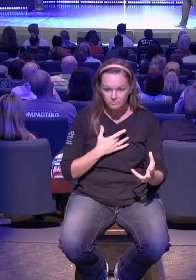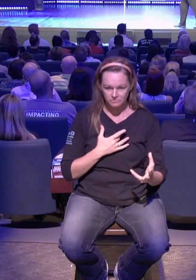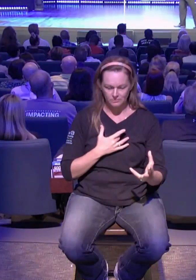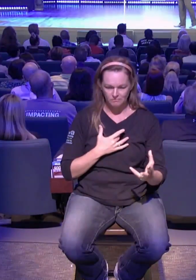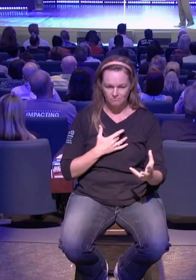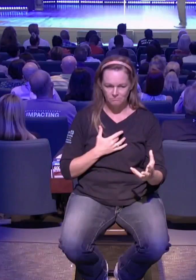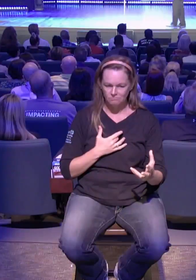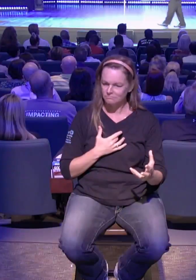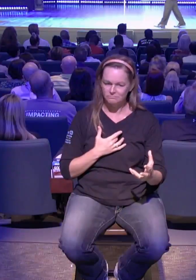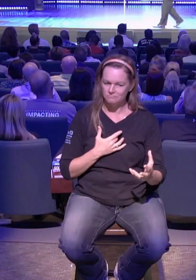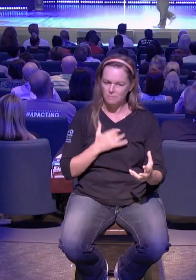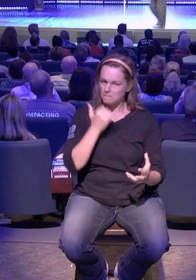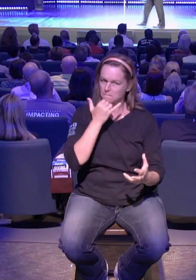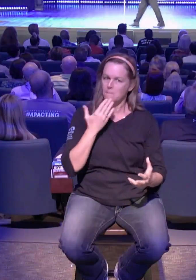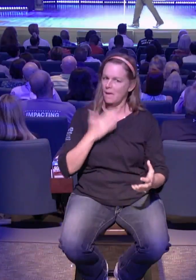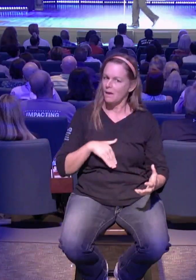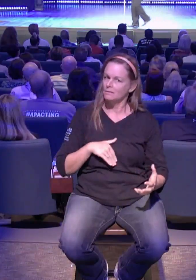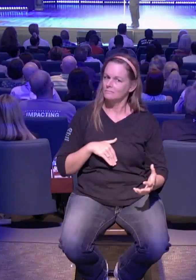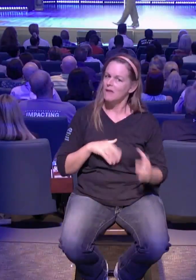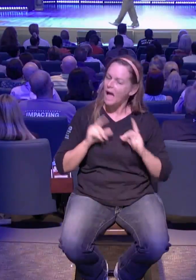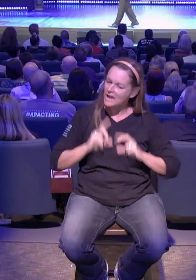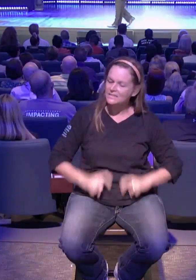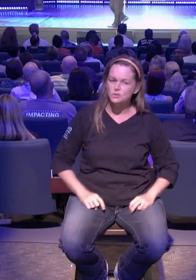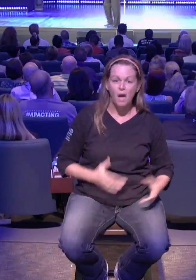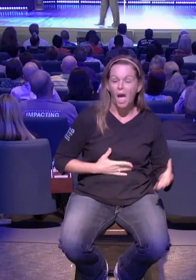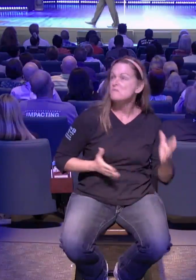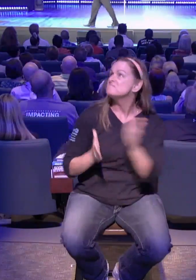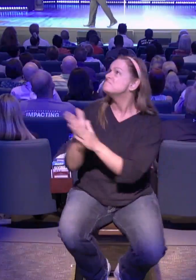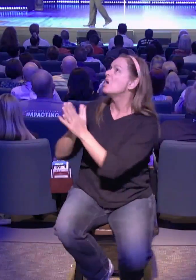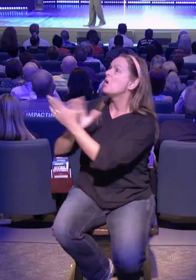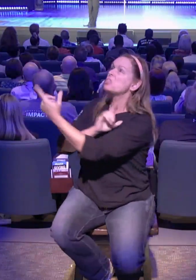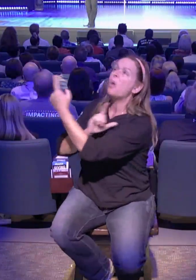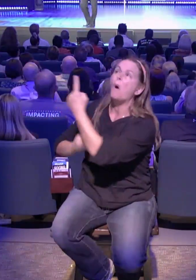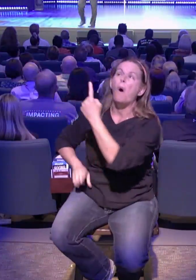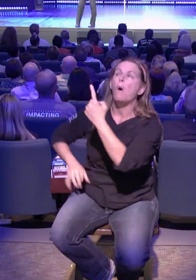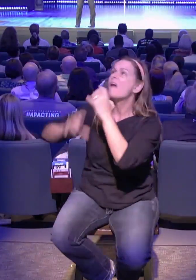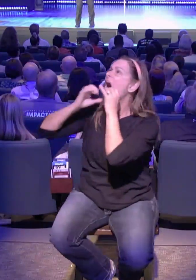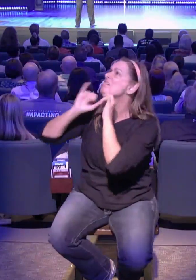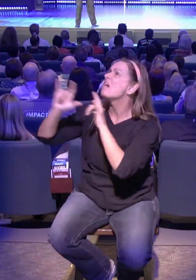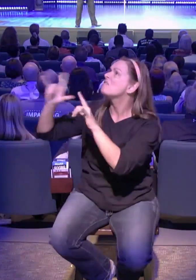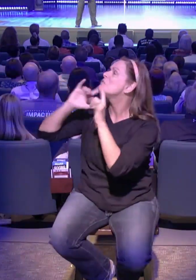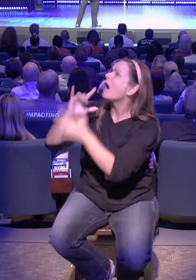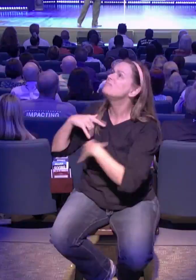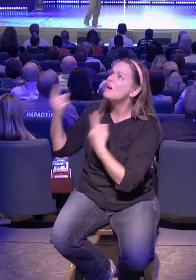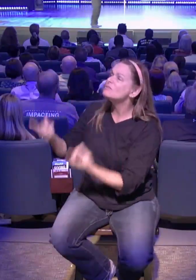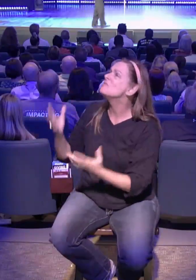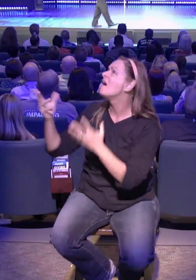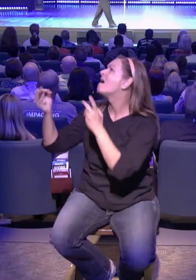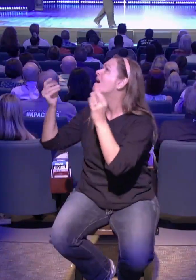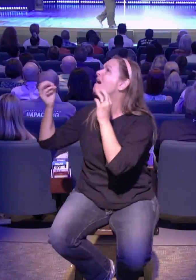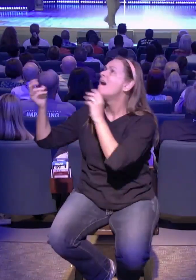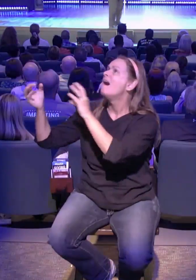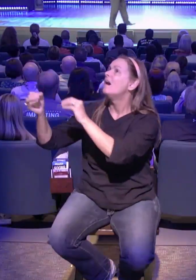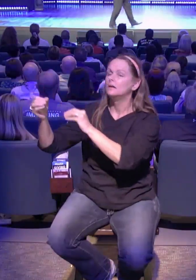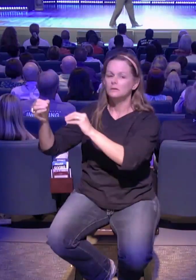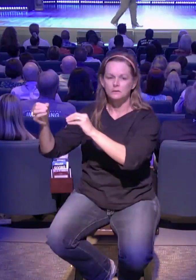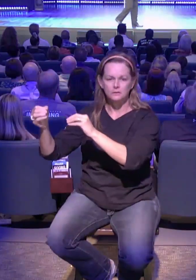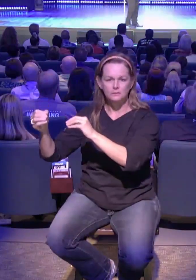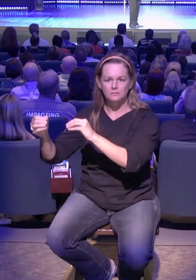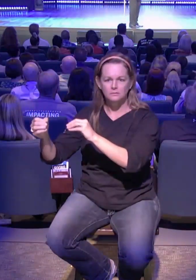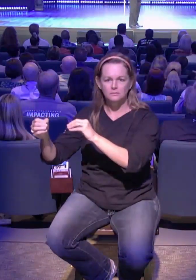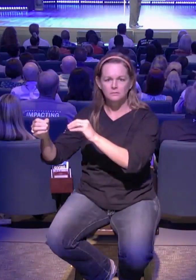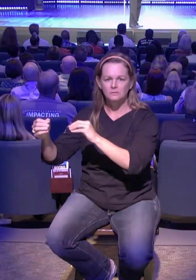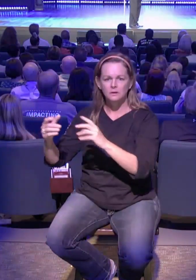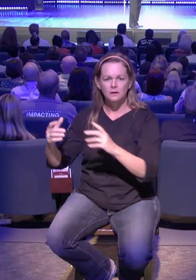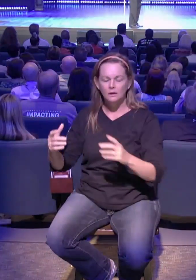his world. He said, man, I ran to the Lord in prayer. I ran to the Lord in his word. And he said, and then I realized I am never going to